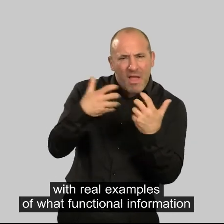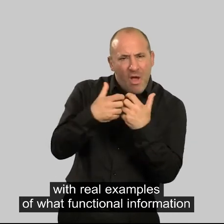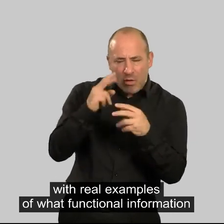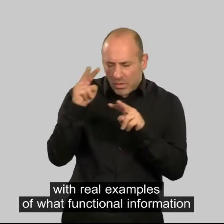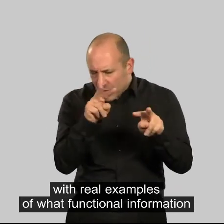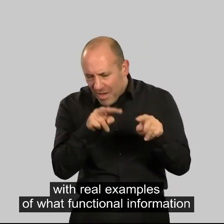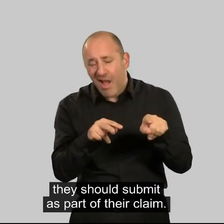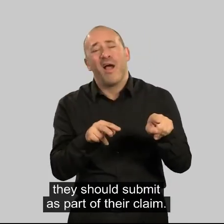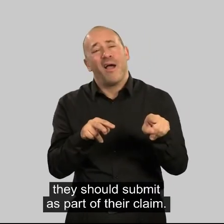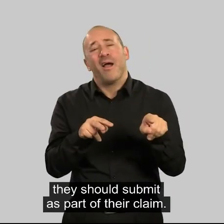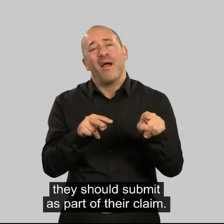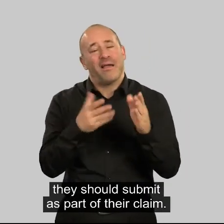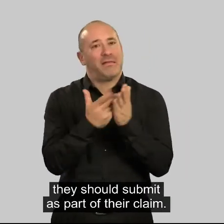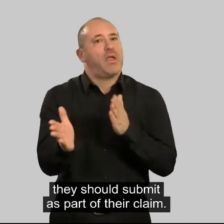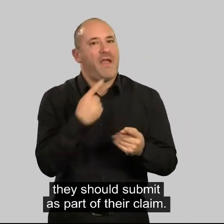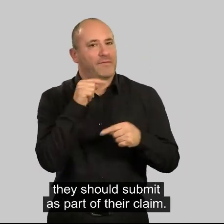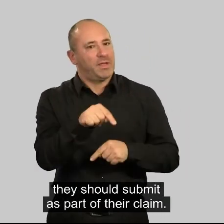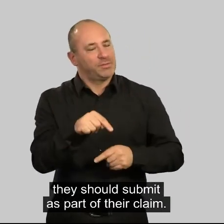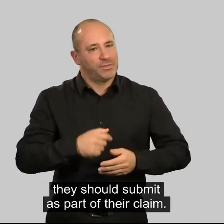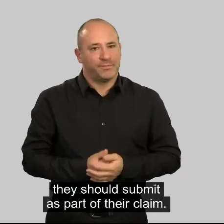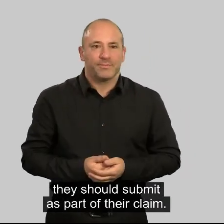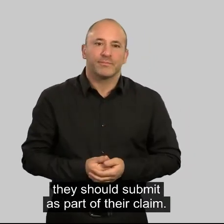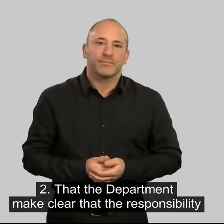should submit as part of their claim.